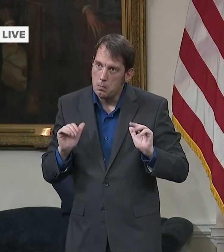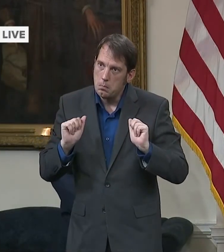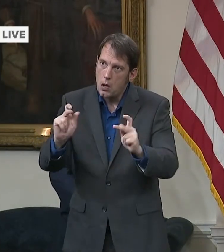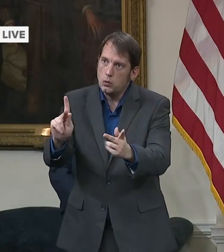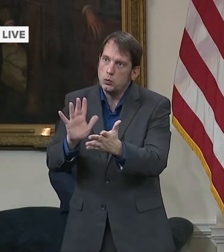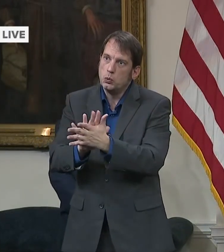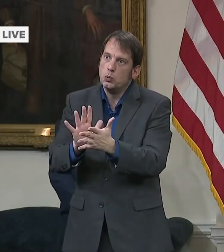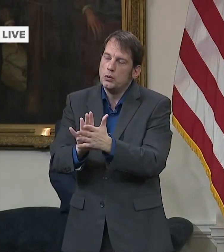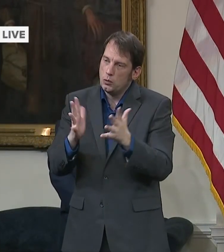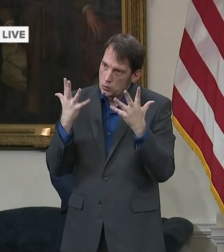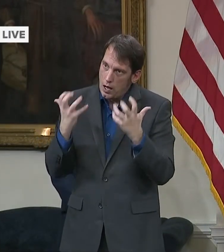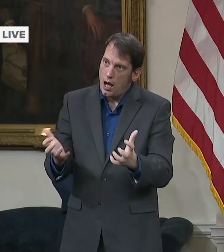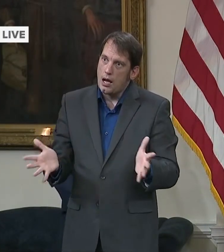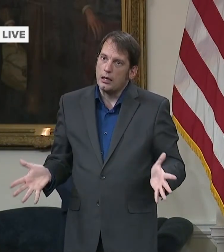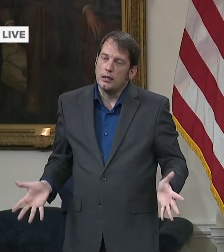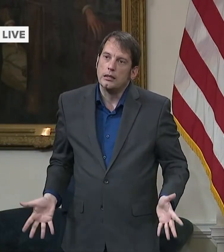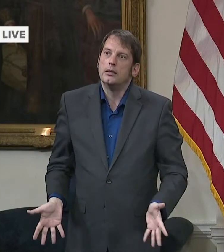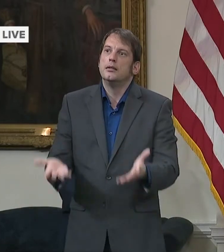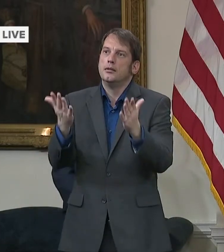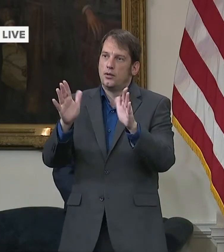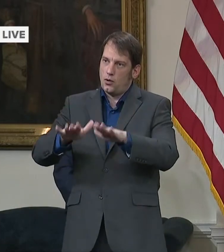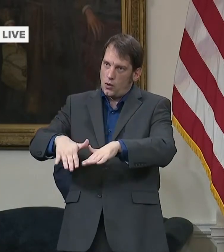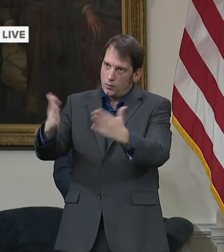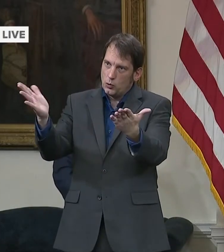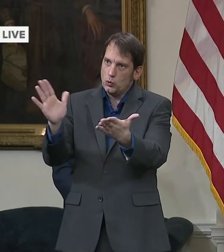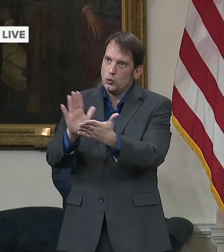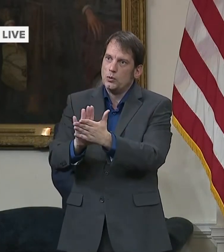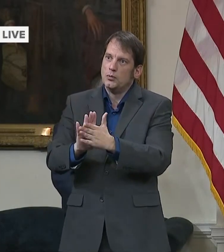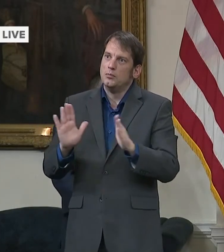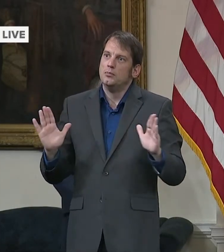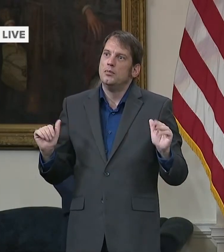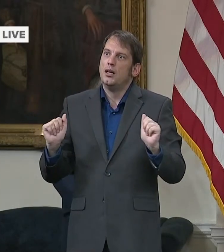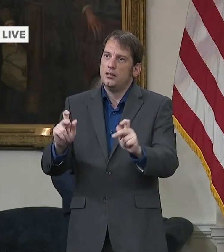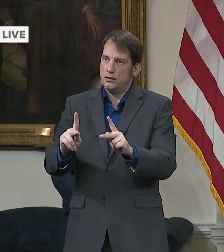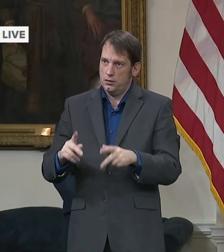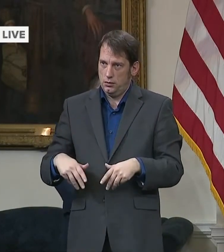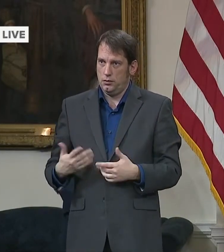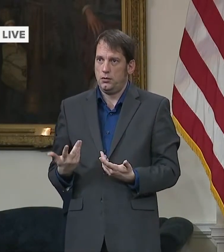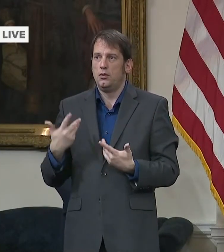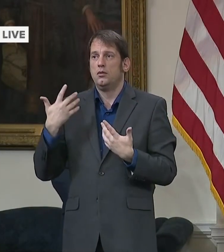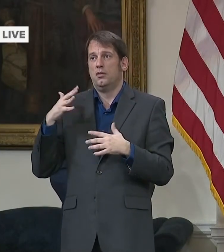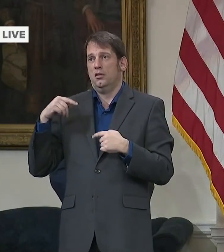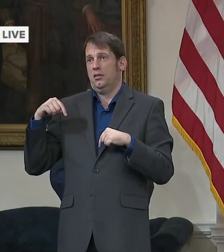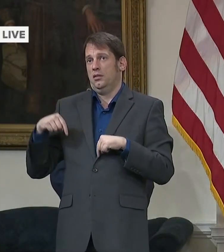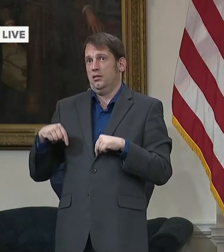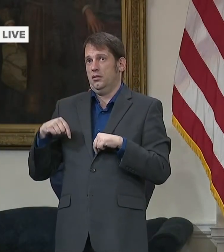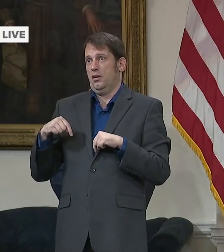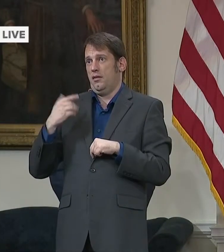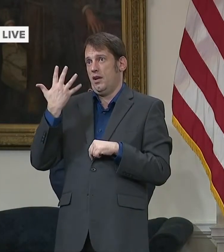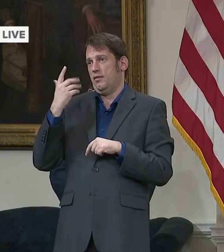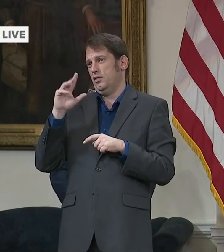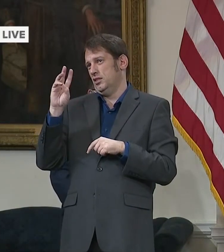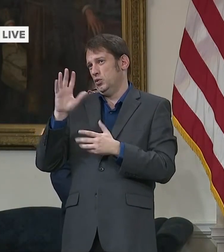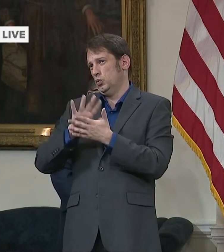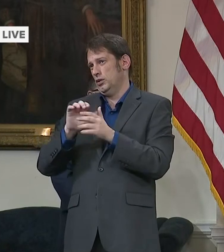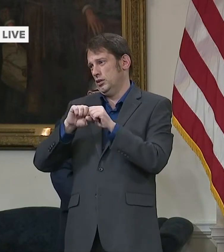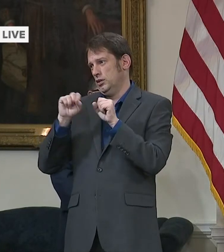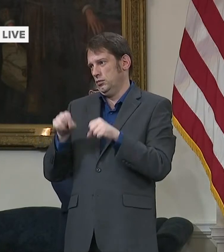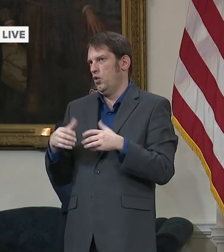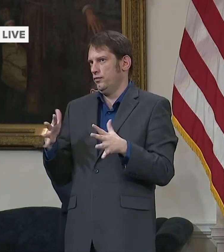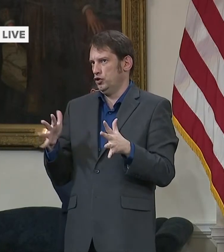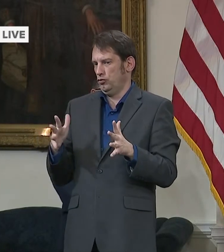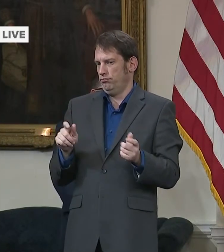in school. Since then, I think 5 or 6 school systems have said they're changing their plans. They're going to start bringing kids back in school. That's